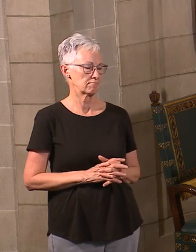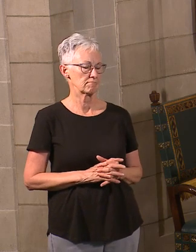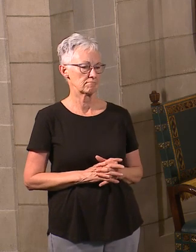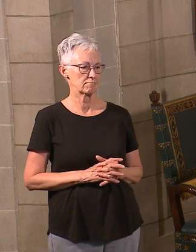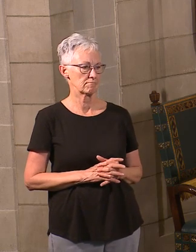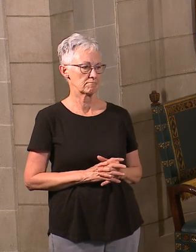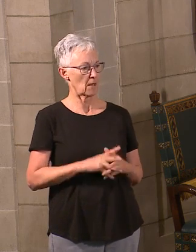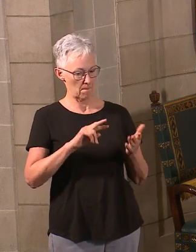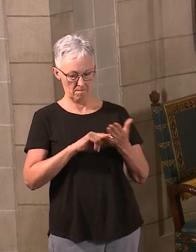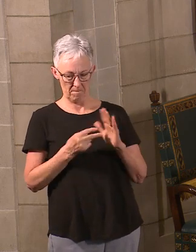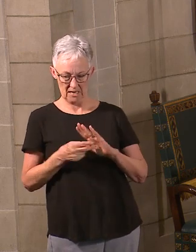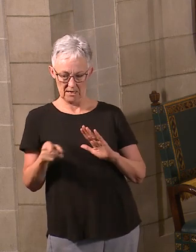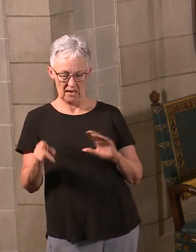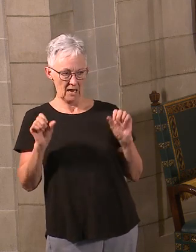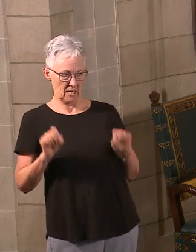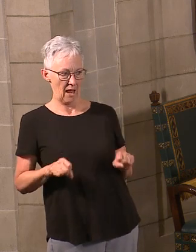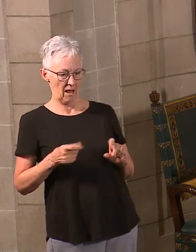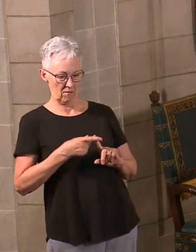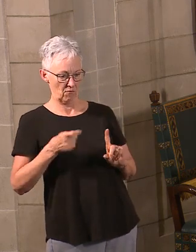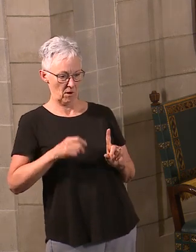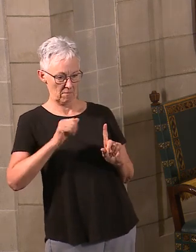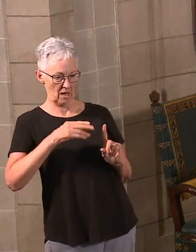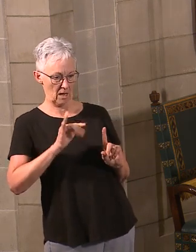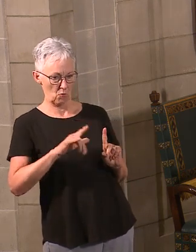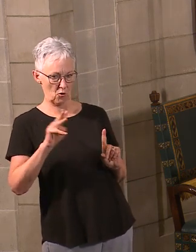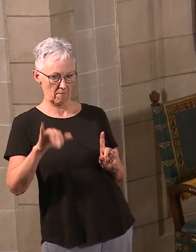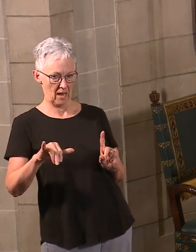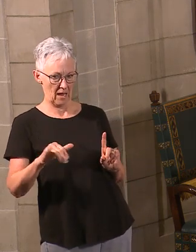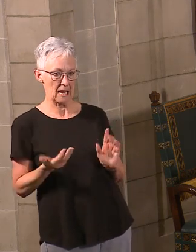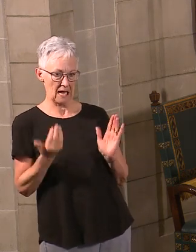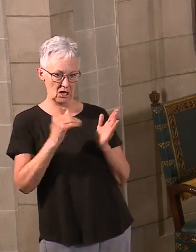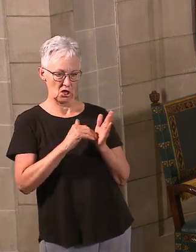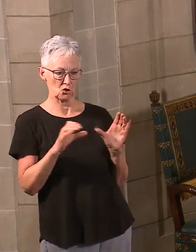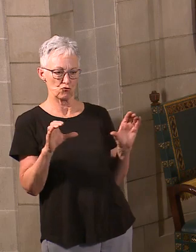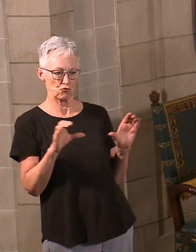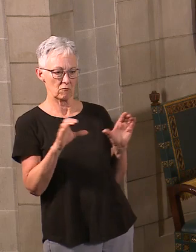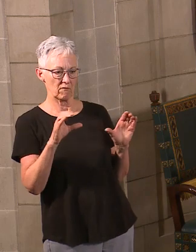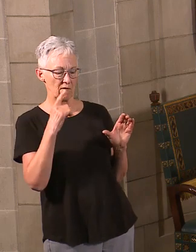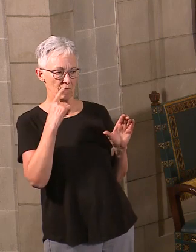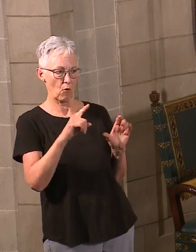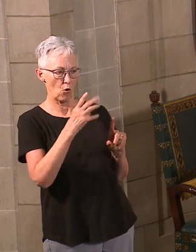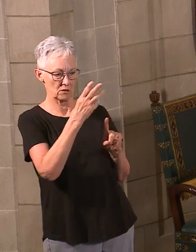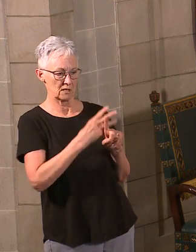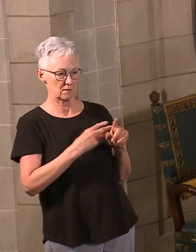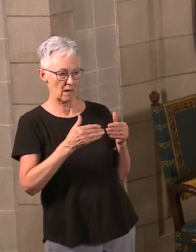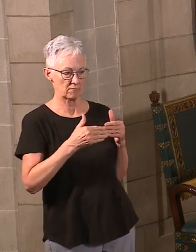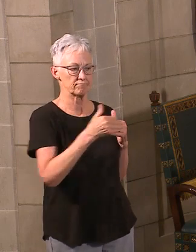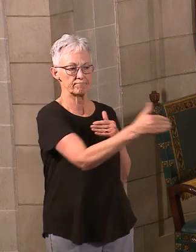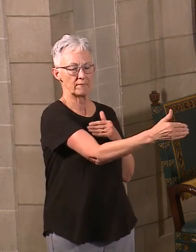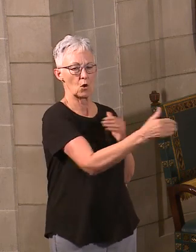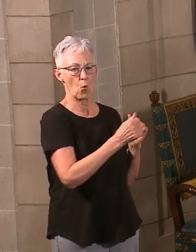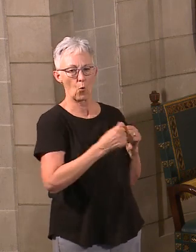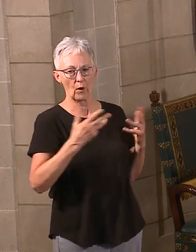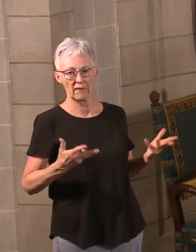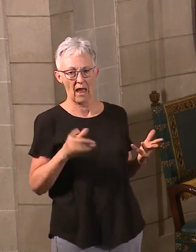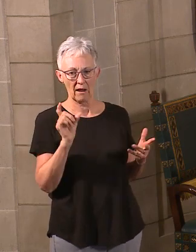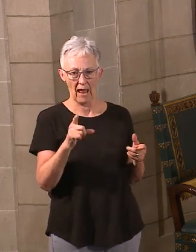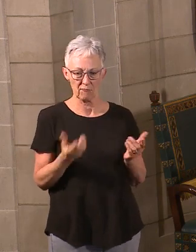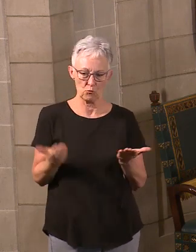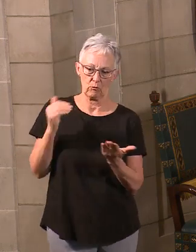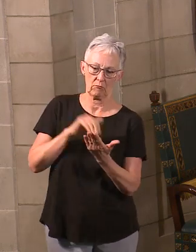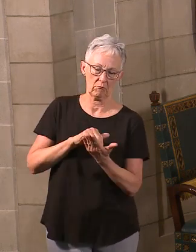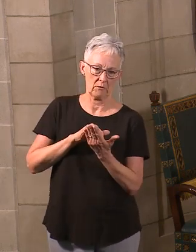6 months from April and May. But the real benefit for us is that we will be able to focus our staff time and attention